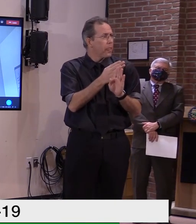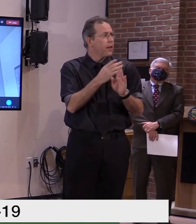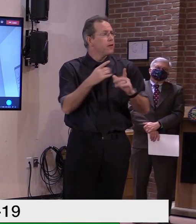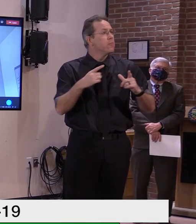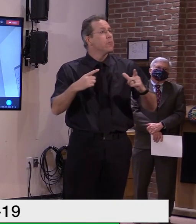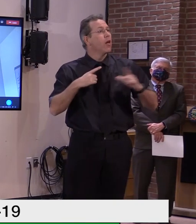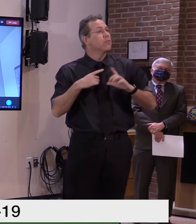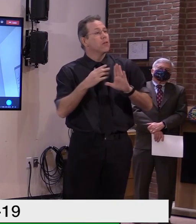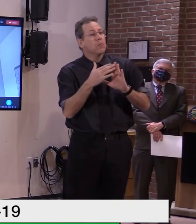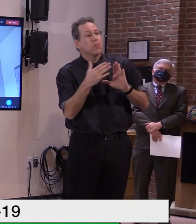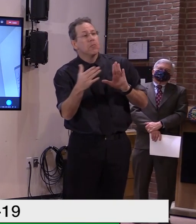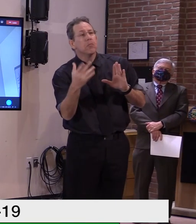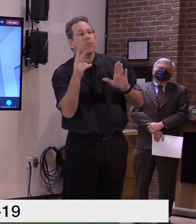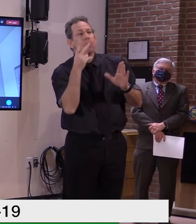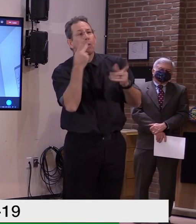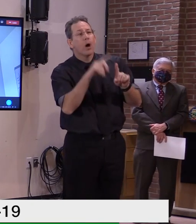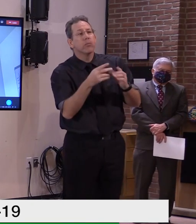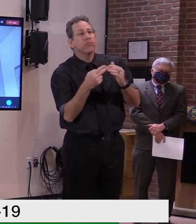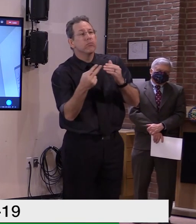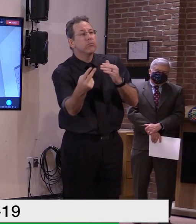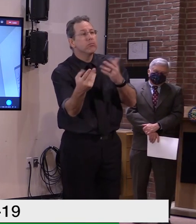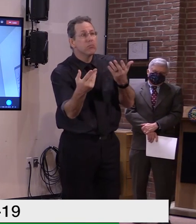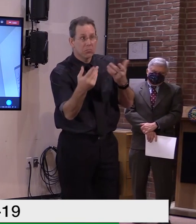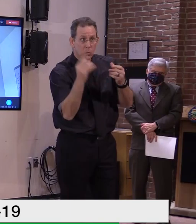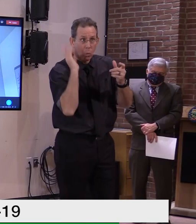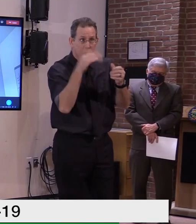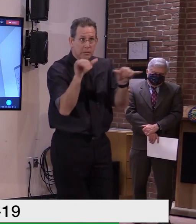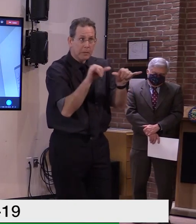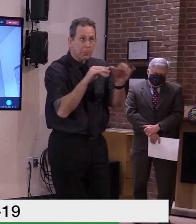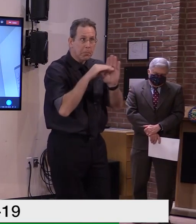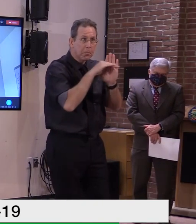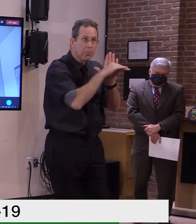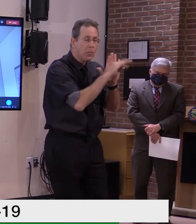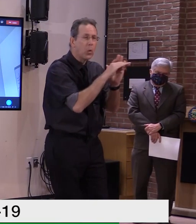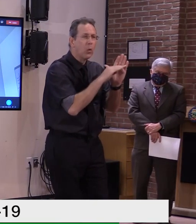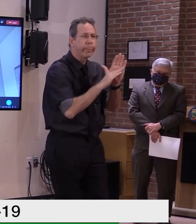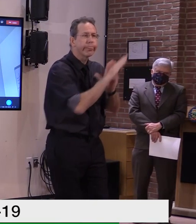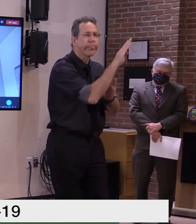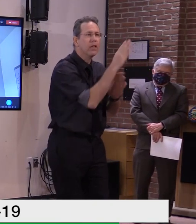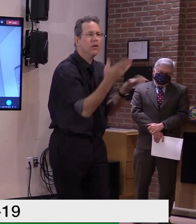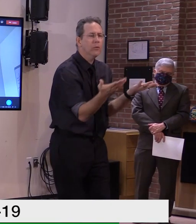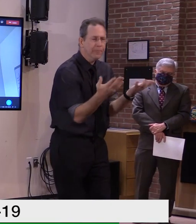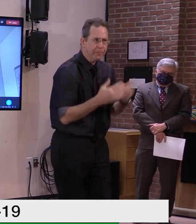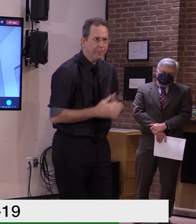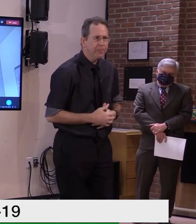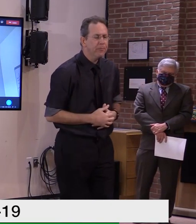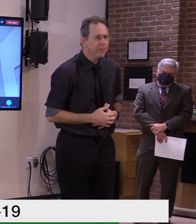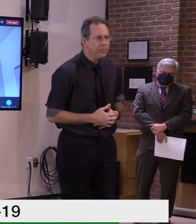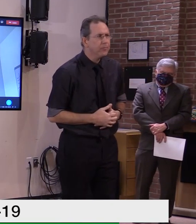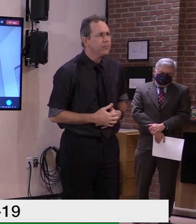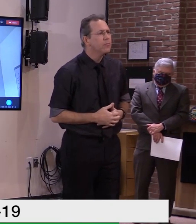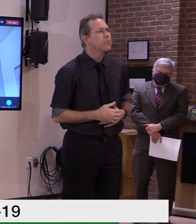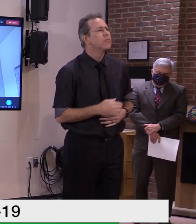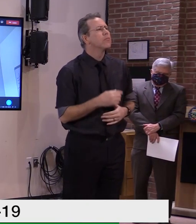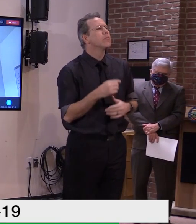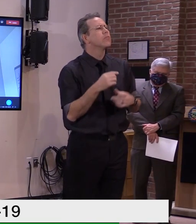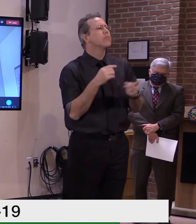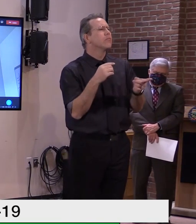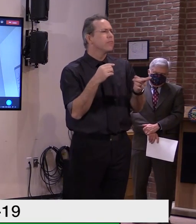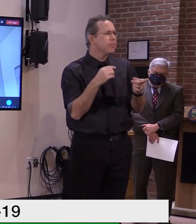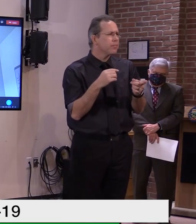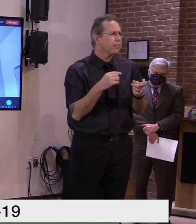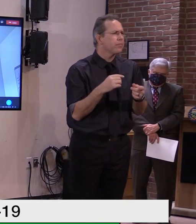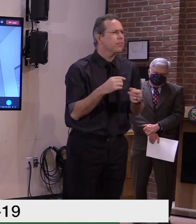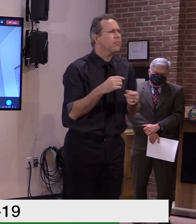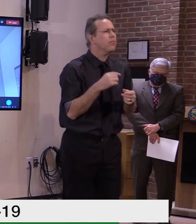apparent when comparing Vermont to other states in the region. I was struck by Commissioner Pichek's data on Tuesday